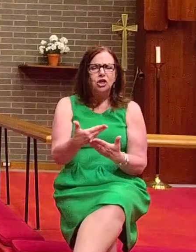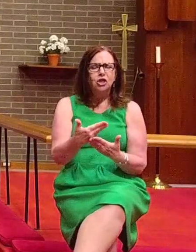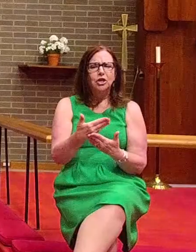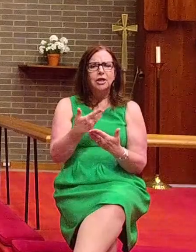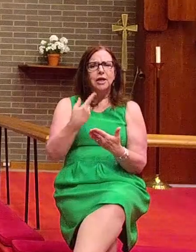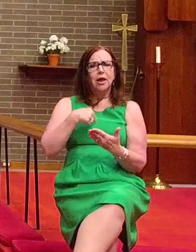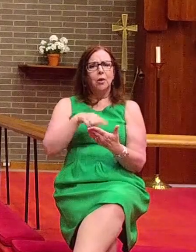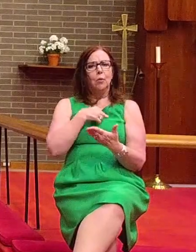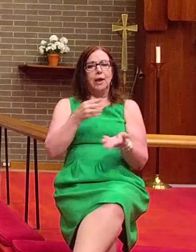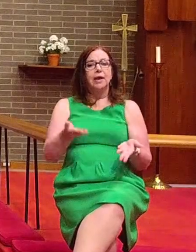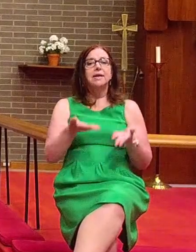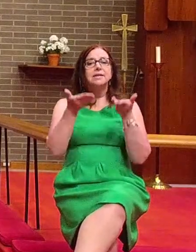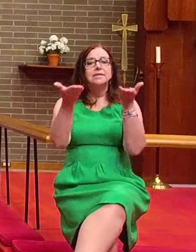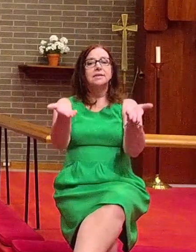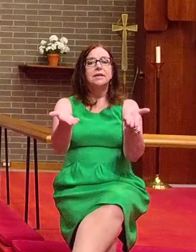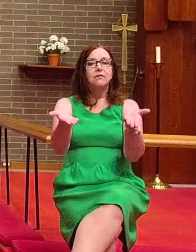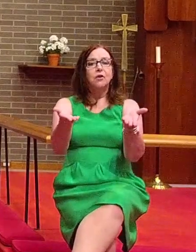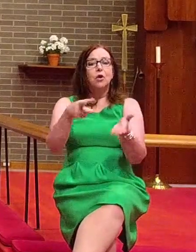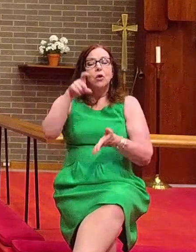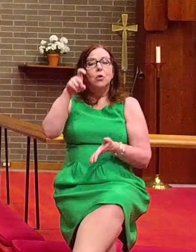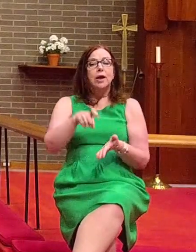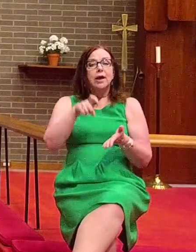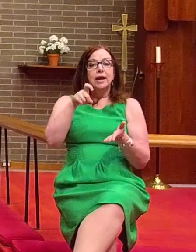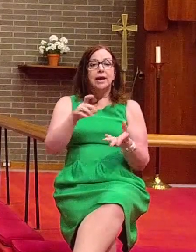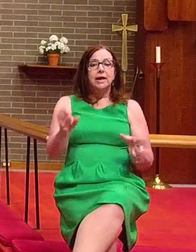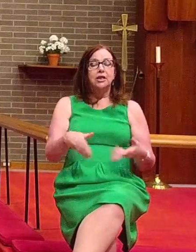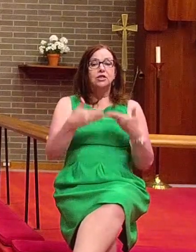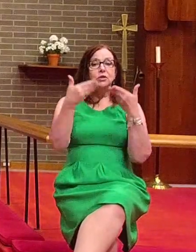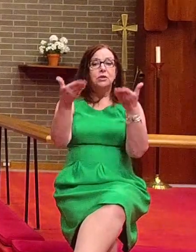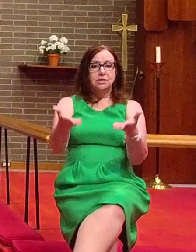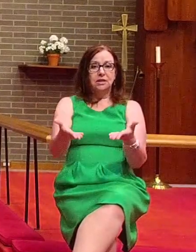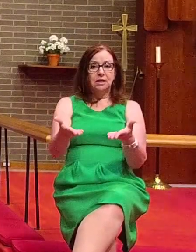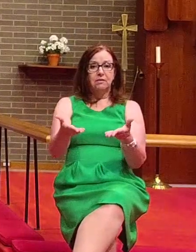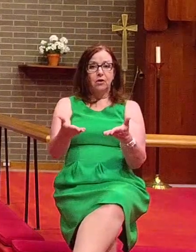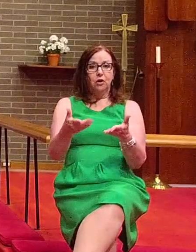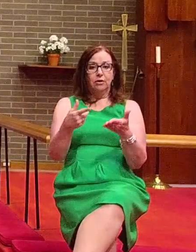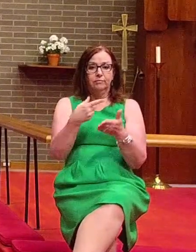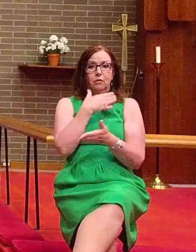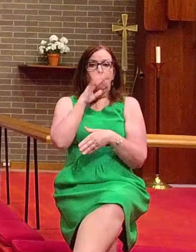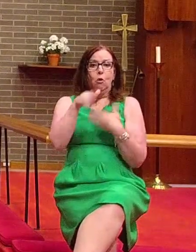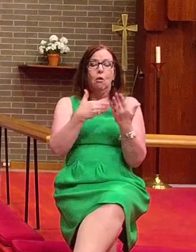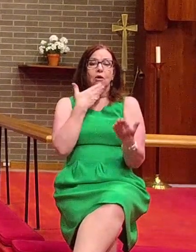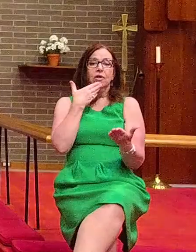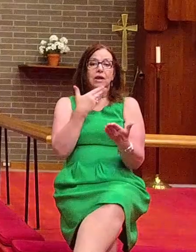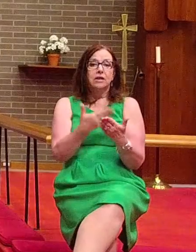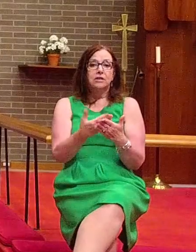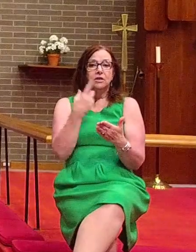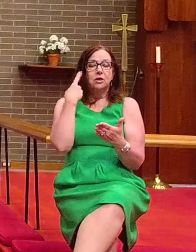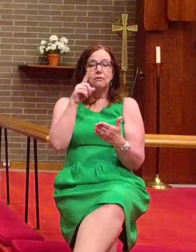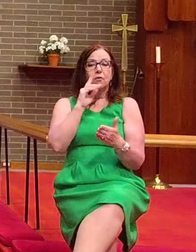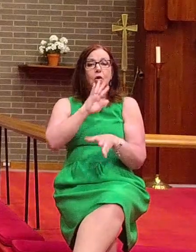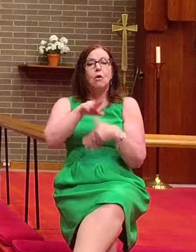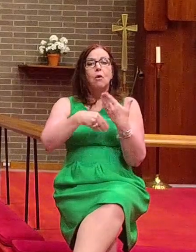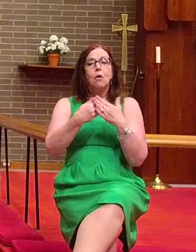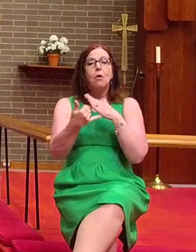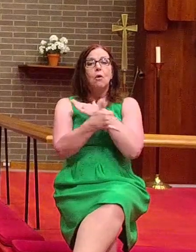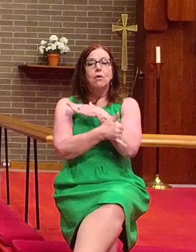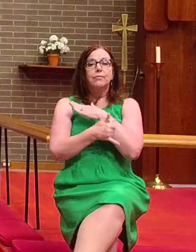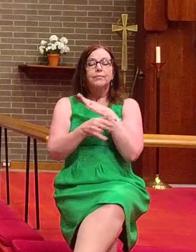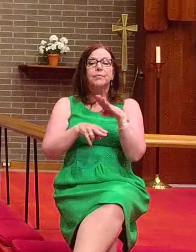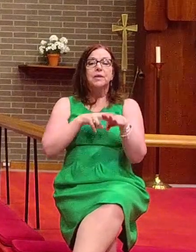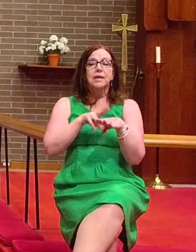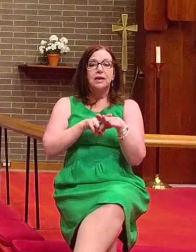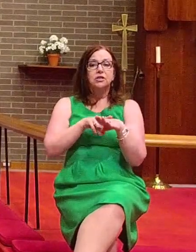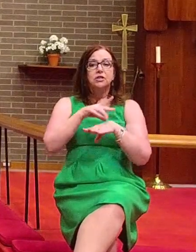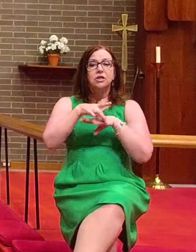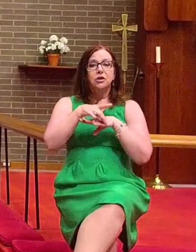delivery business needing to deliver the goods to all nations. So